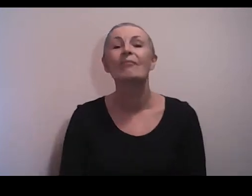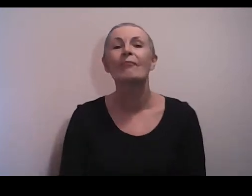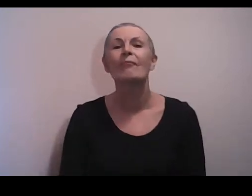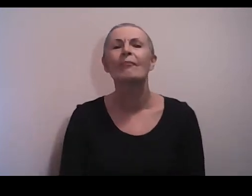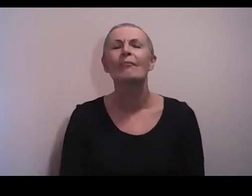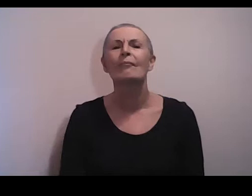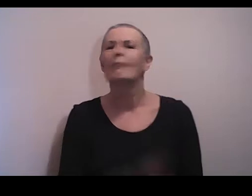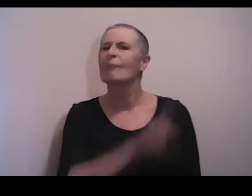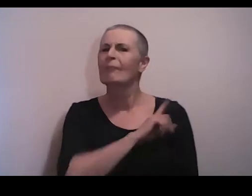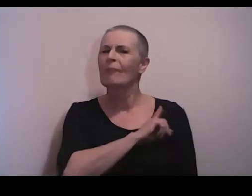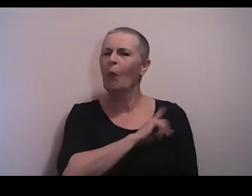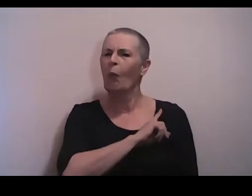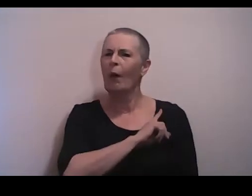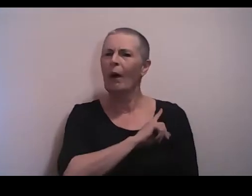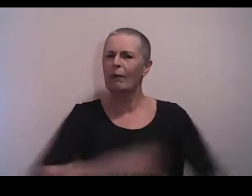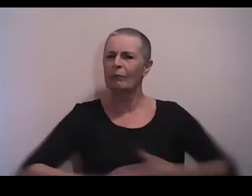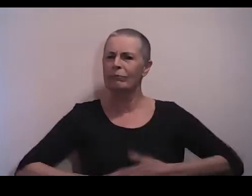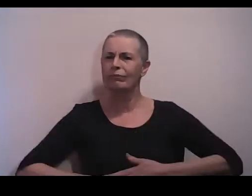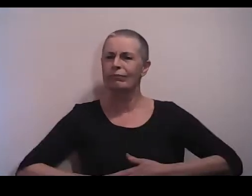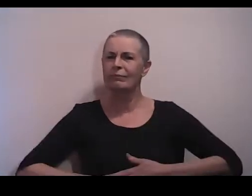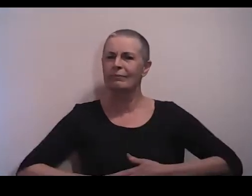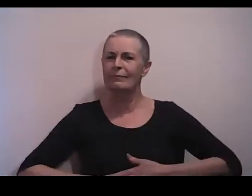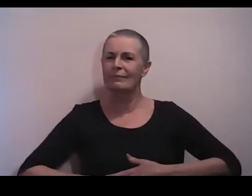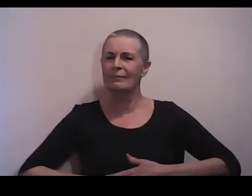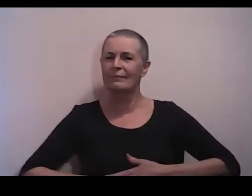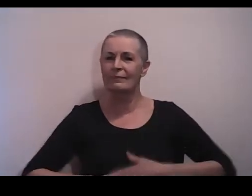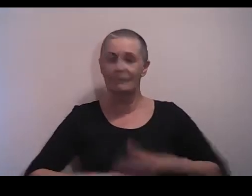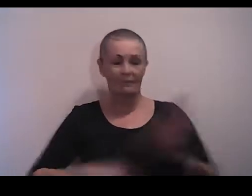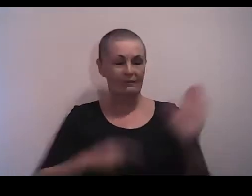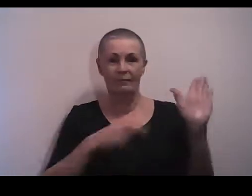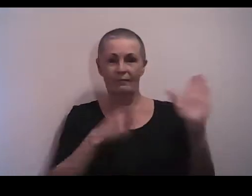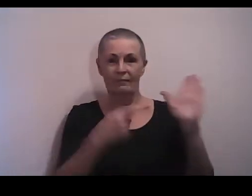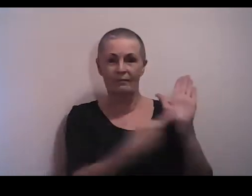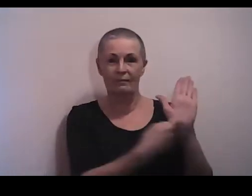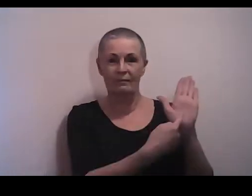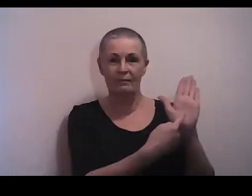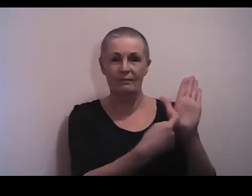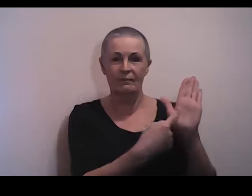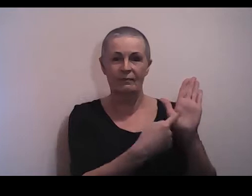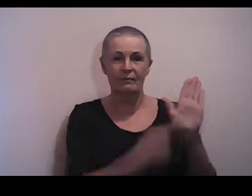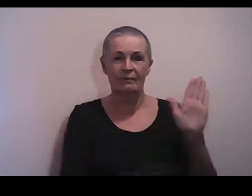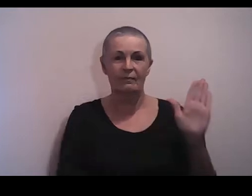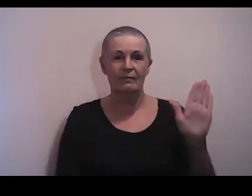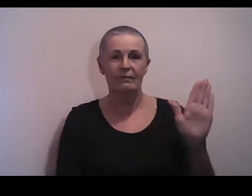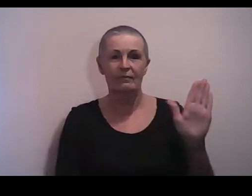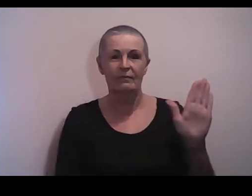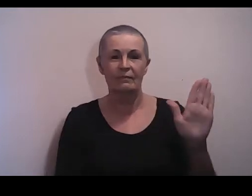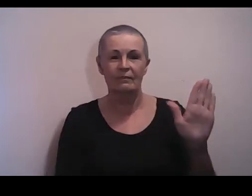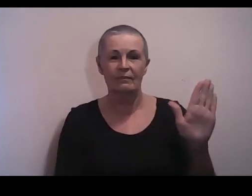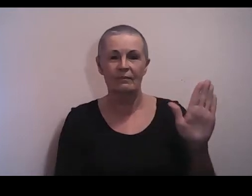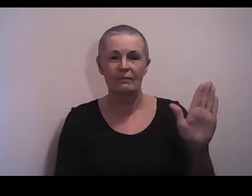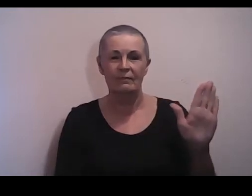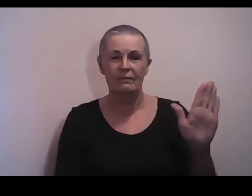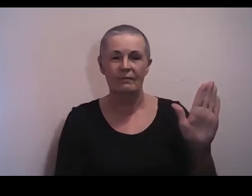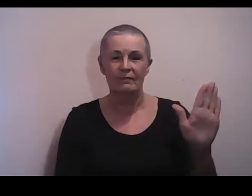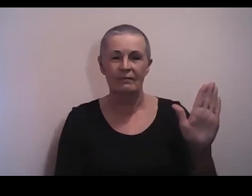hands on top of each other is because in your palm, inside the palm of your hand here,